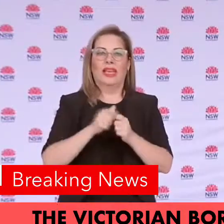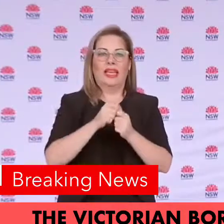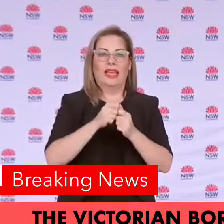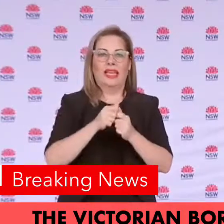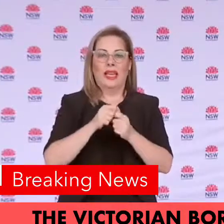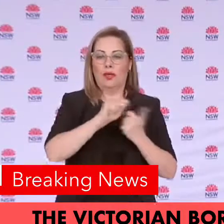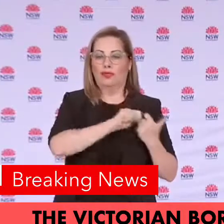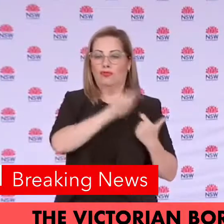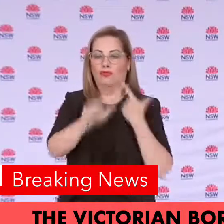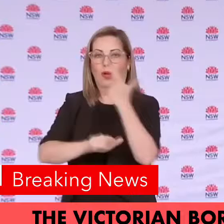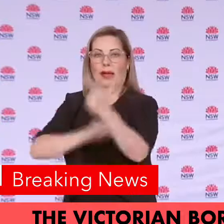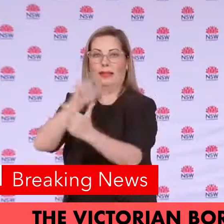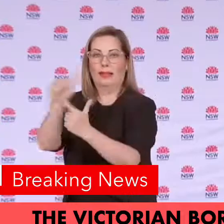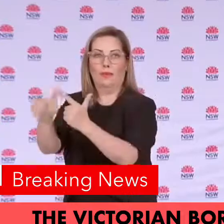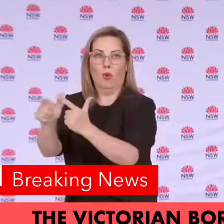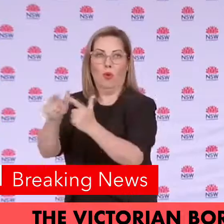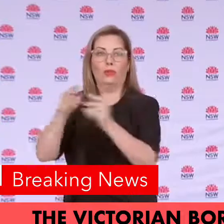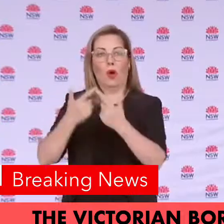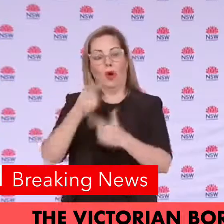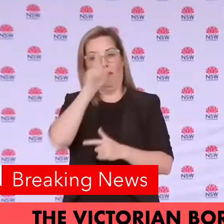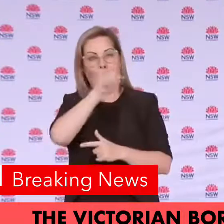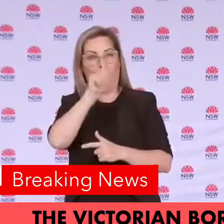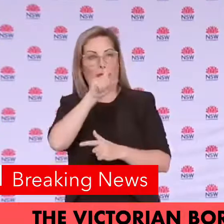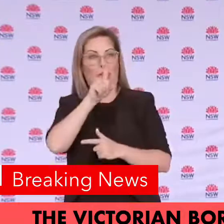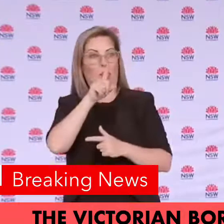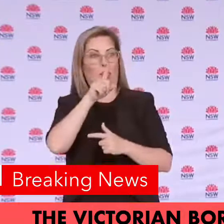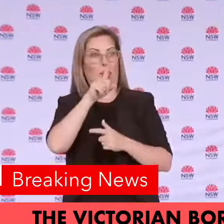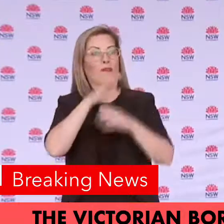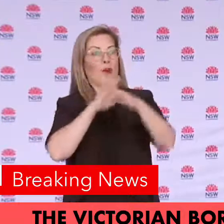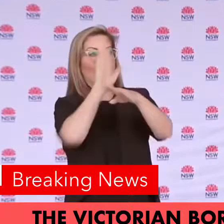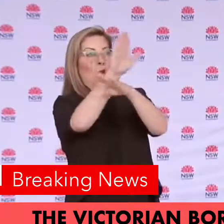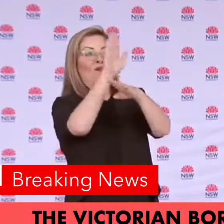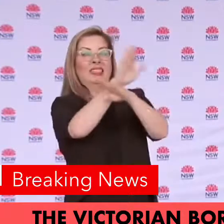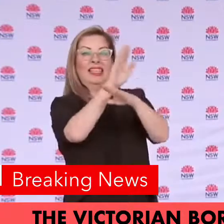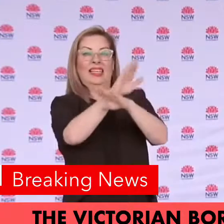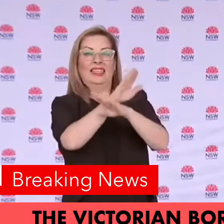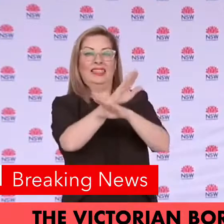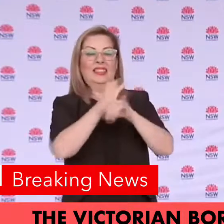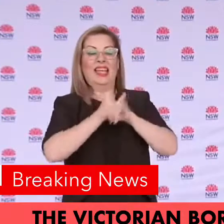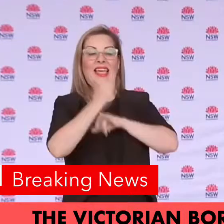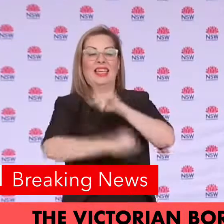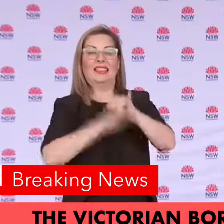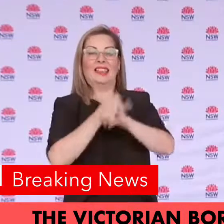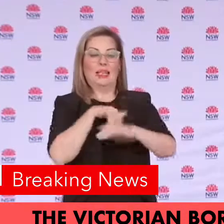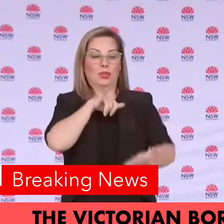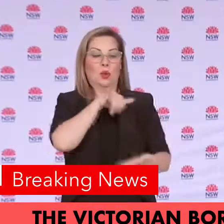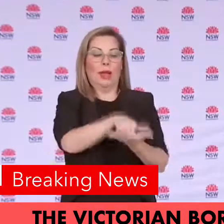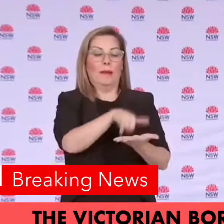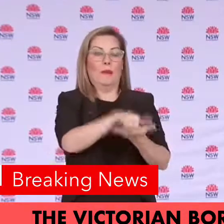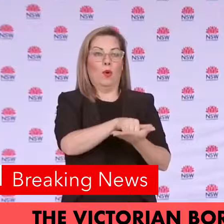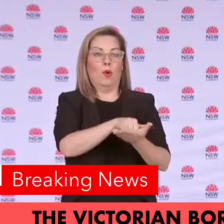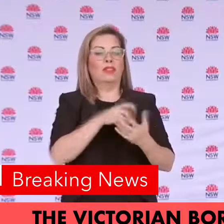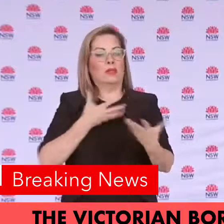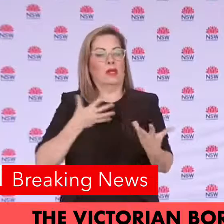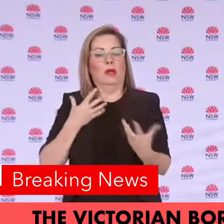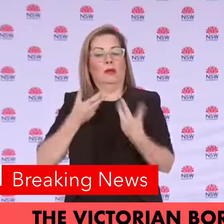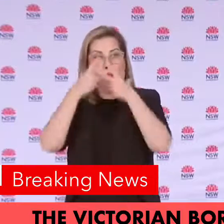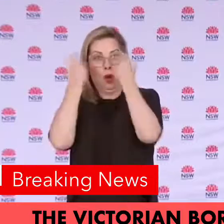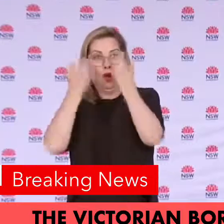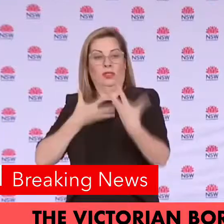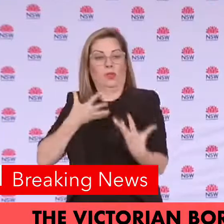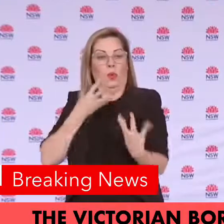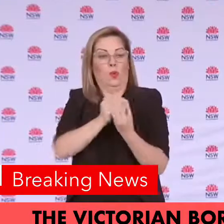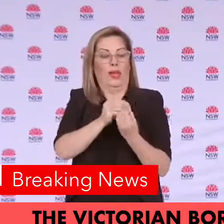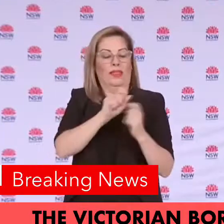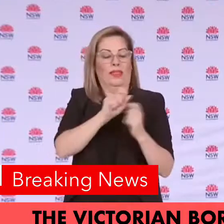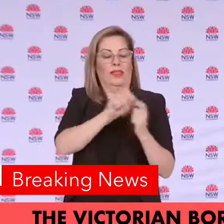the international airport. This case has transported several patients, but we have